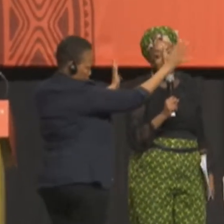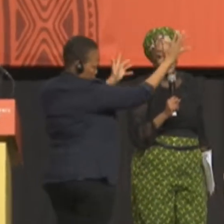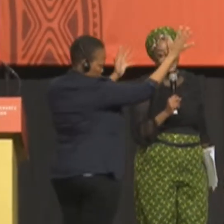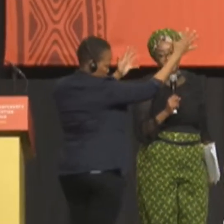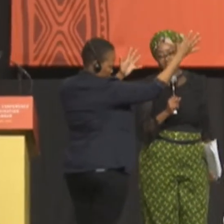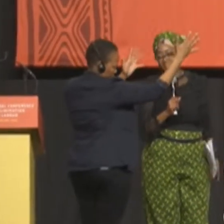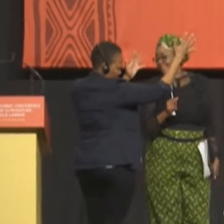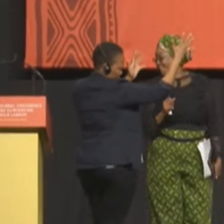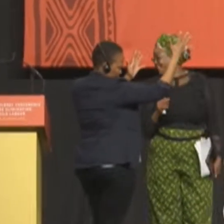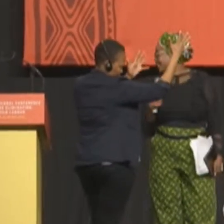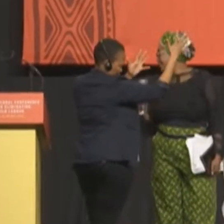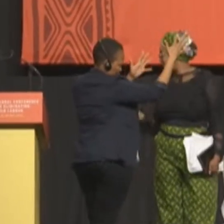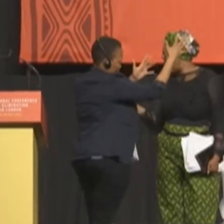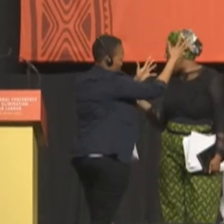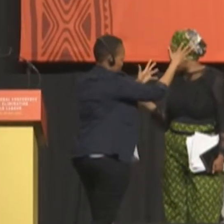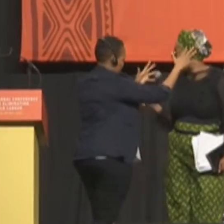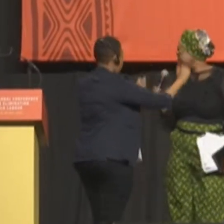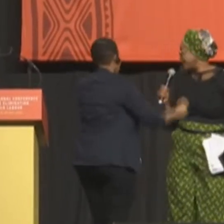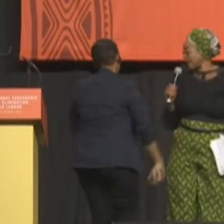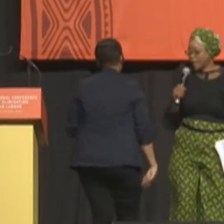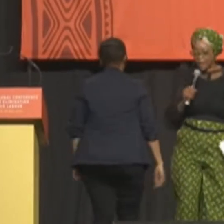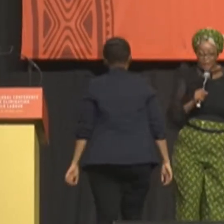that.